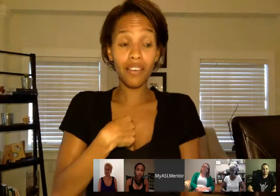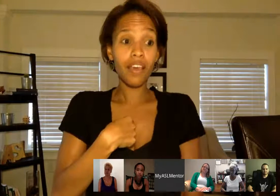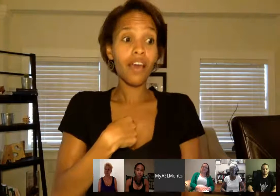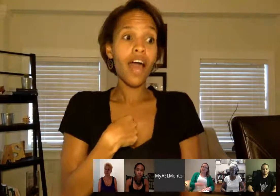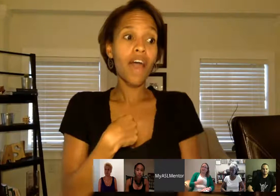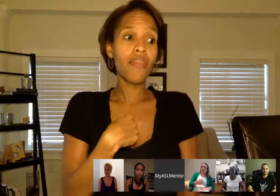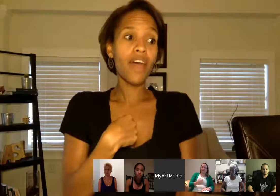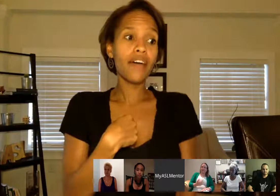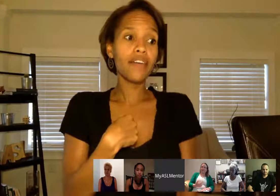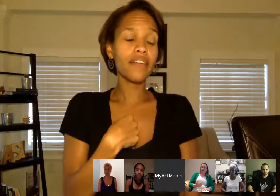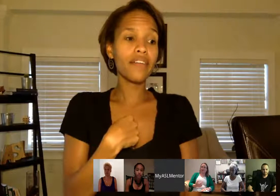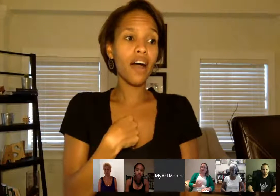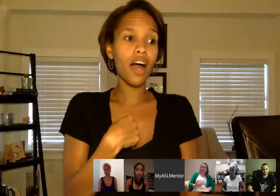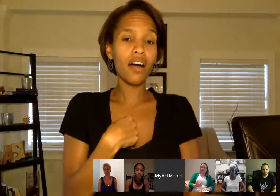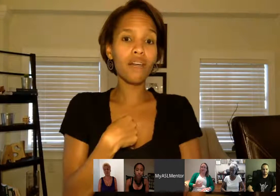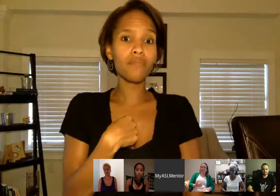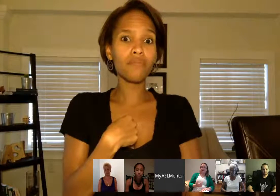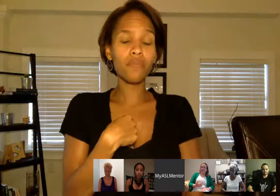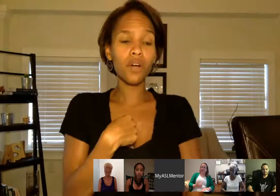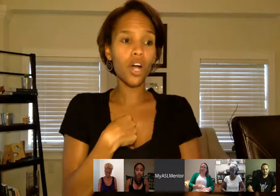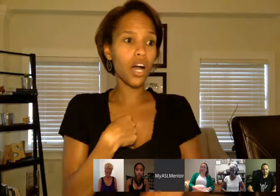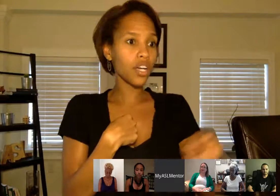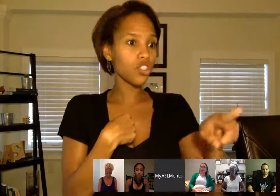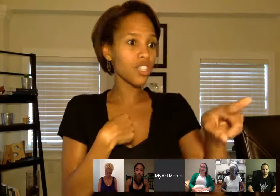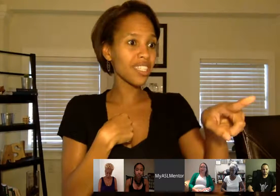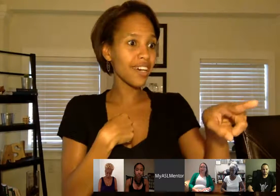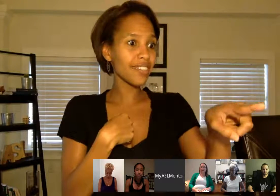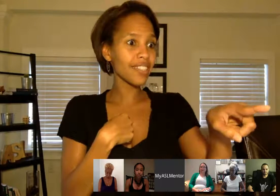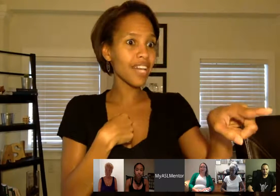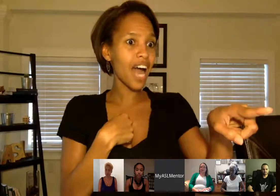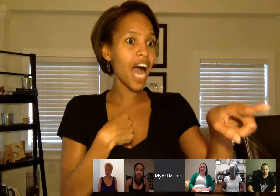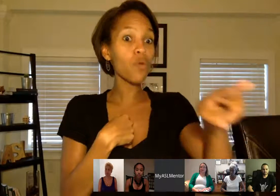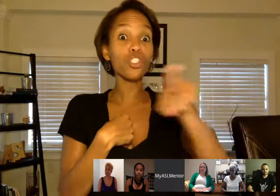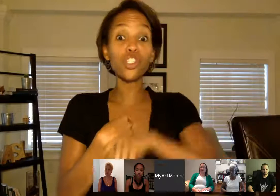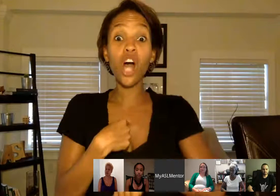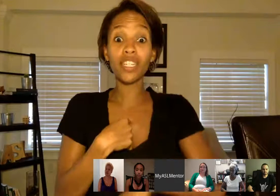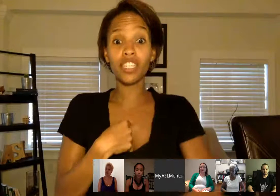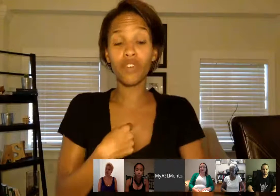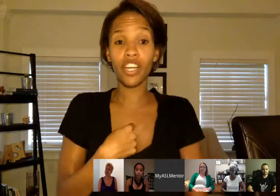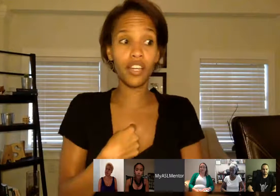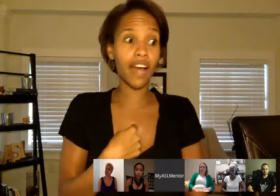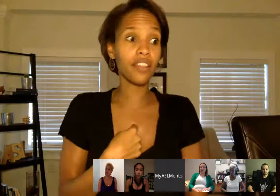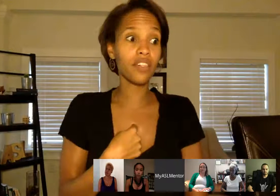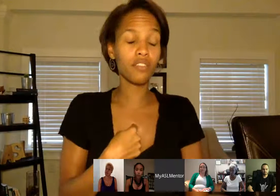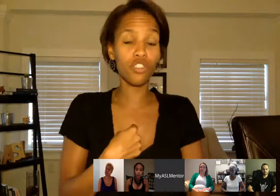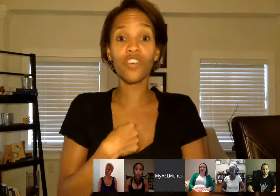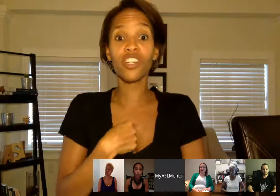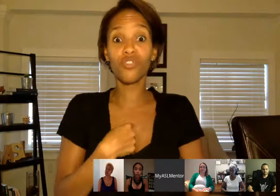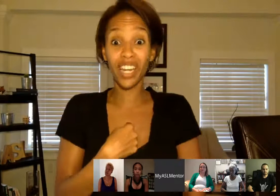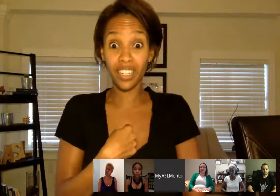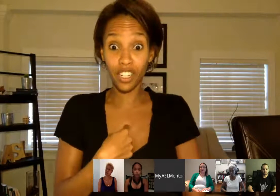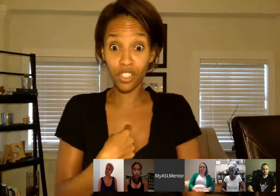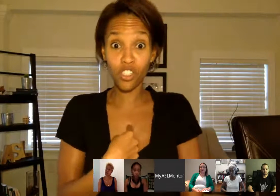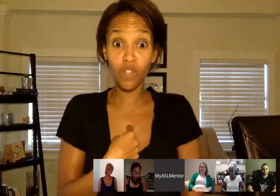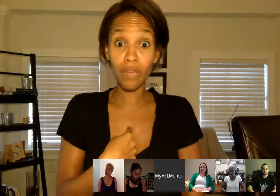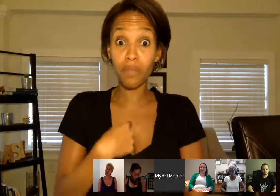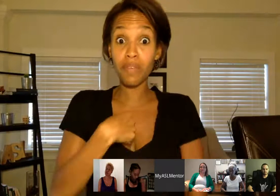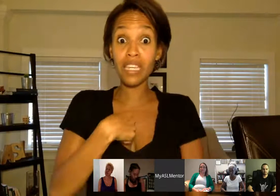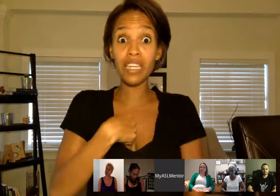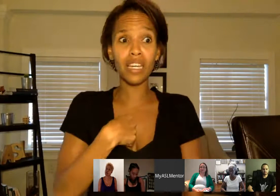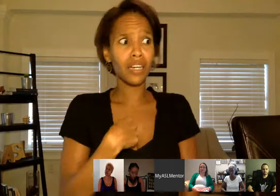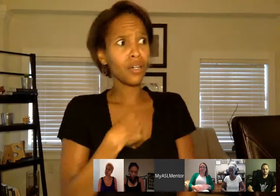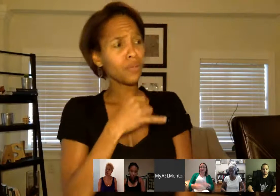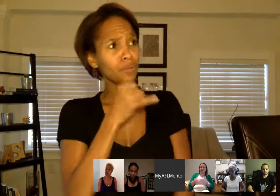me, and then she says, I was shocked at the stringent regulation. So